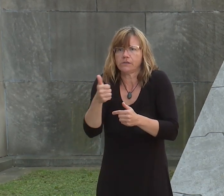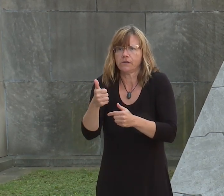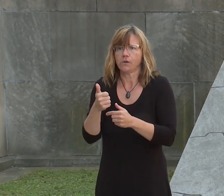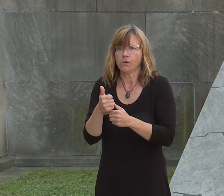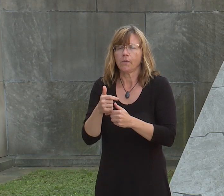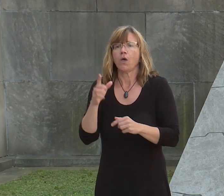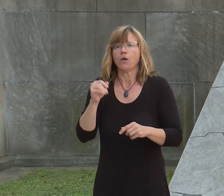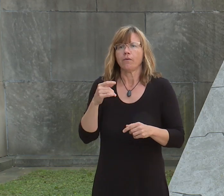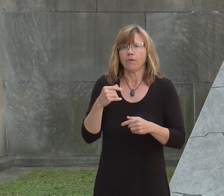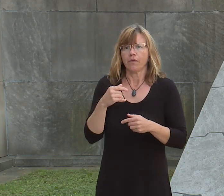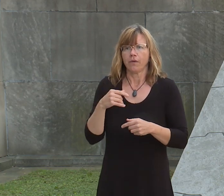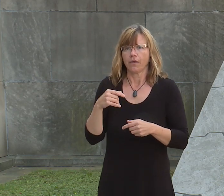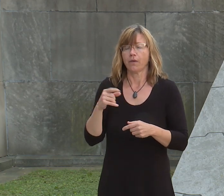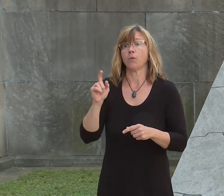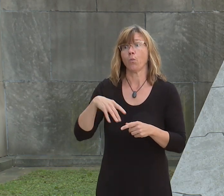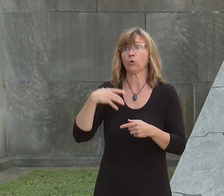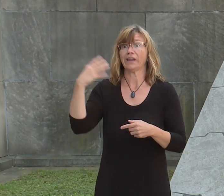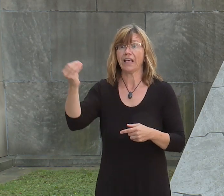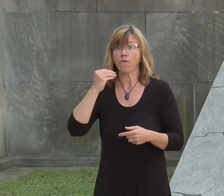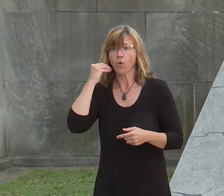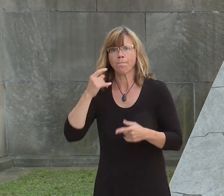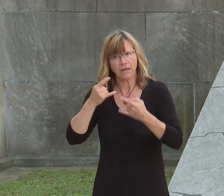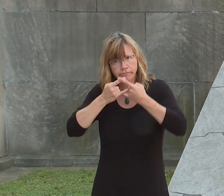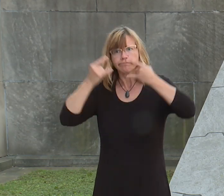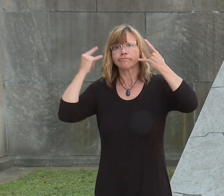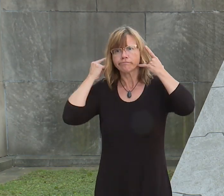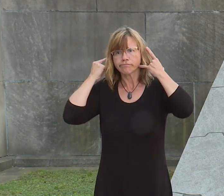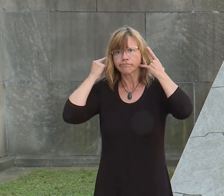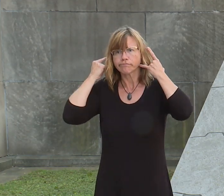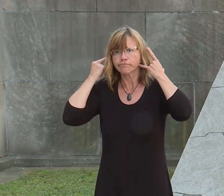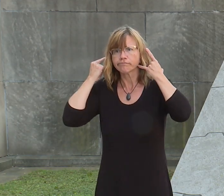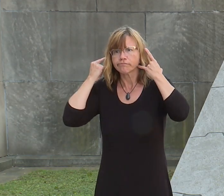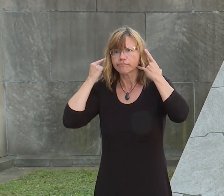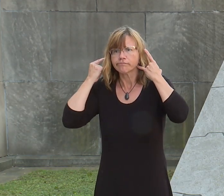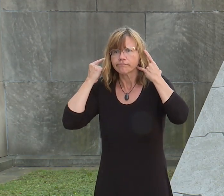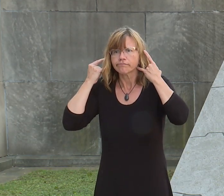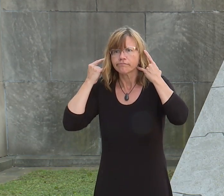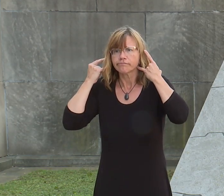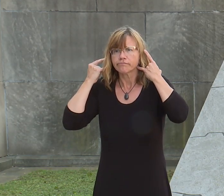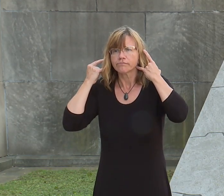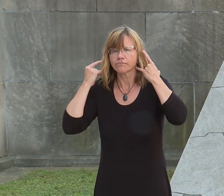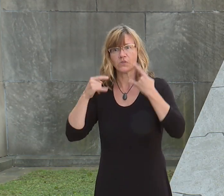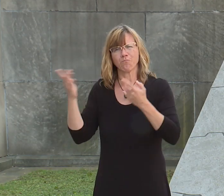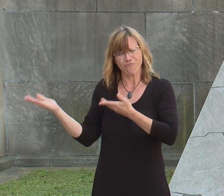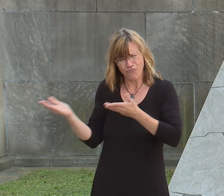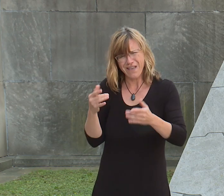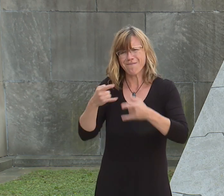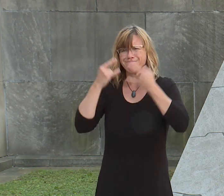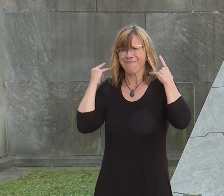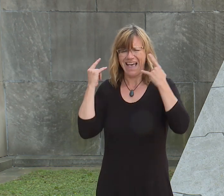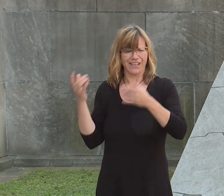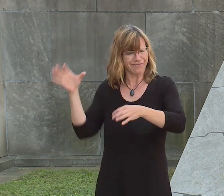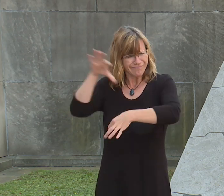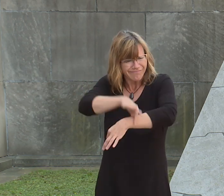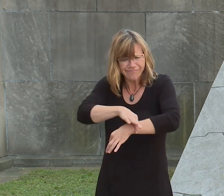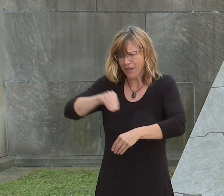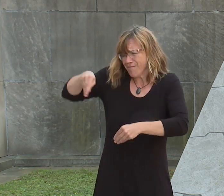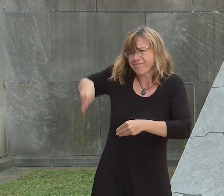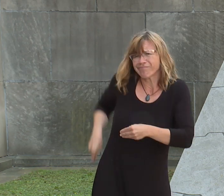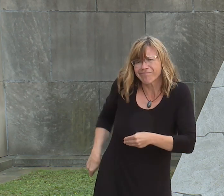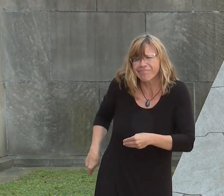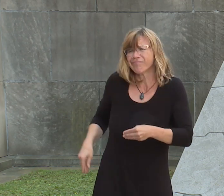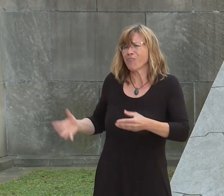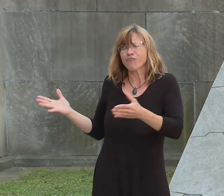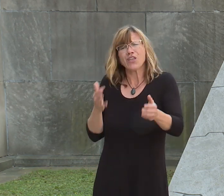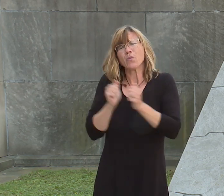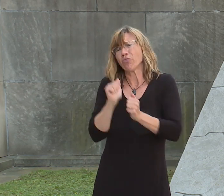home, carrying one on their purse or bag or on their sleeve where it's easily accessible even when not in use. When you're walking down the street or at the